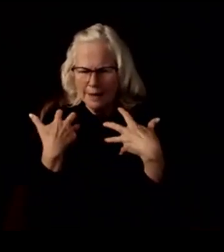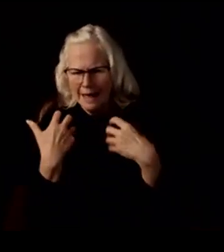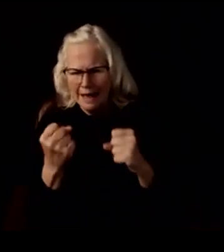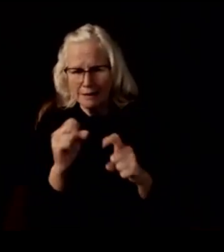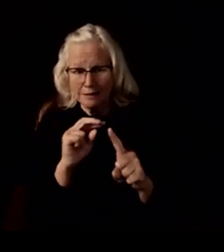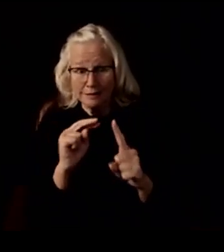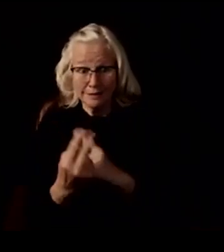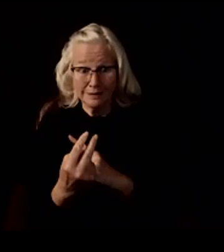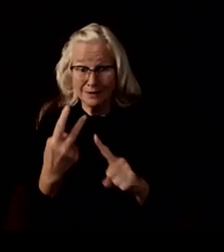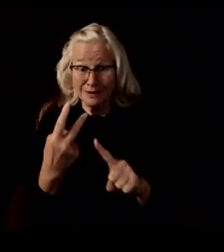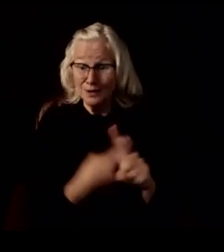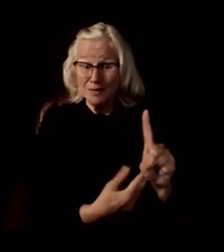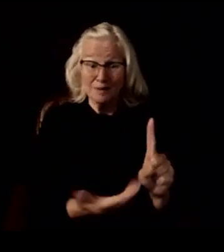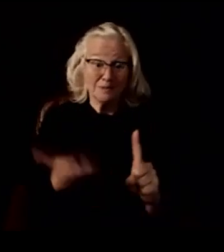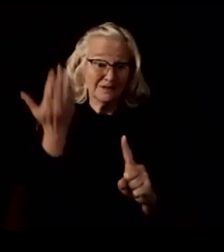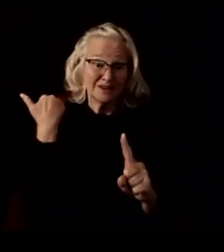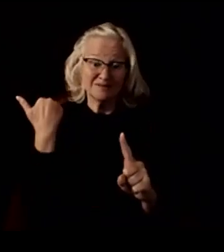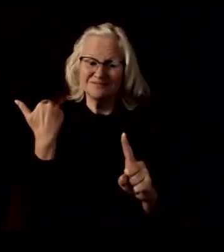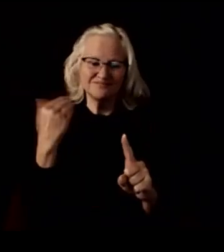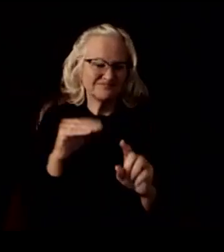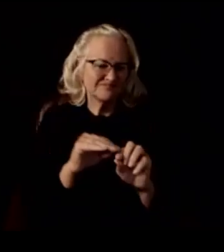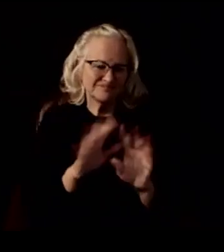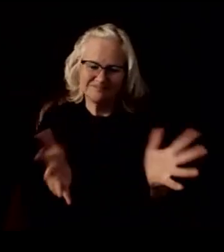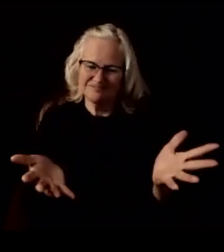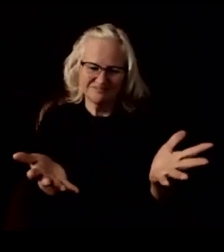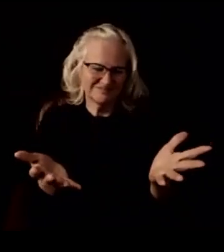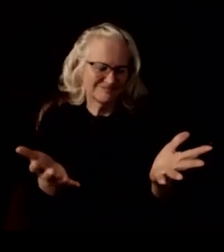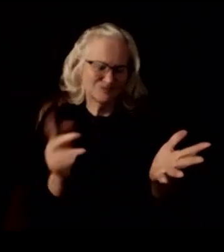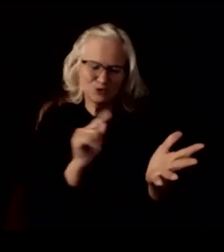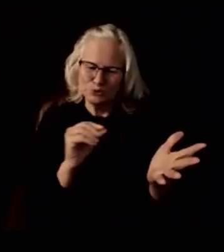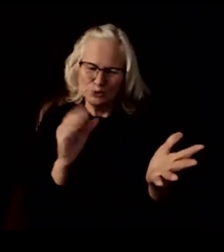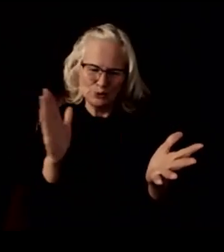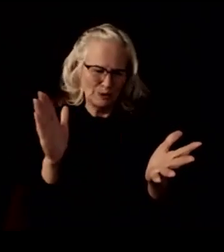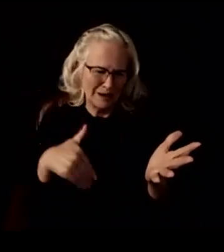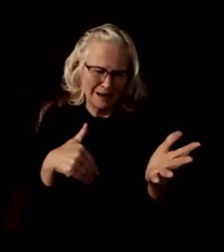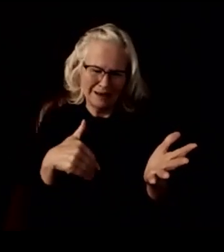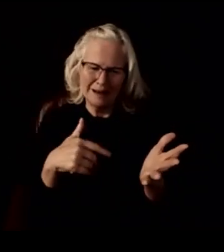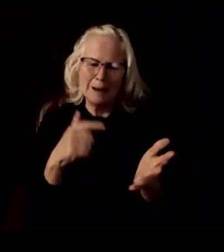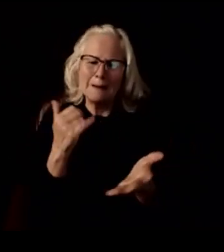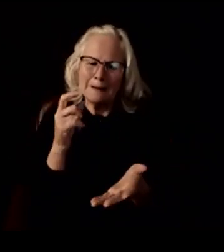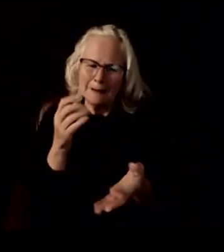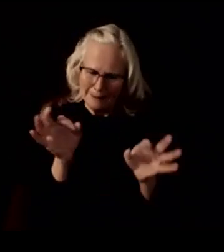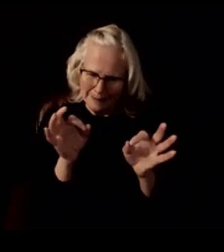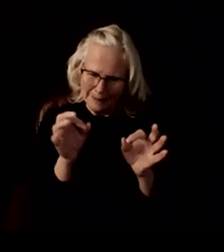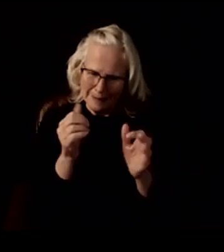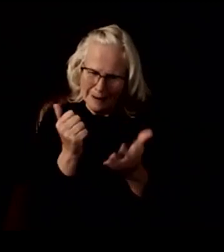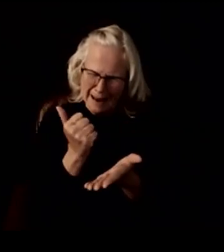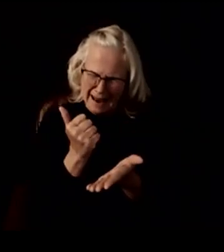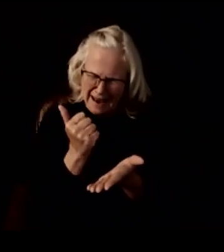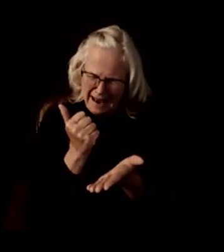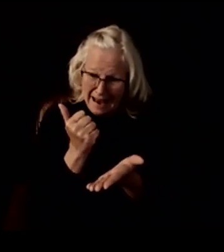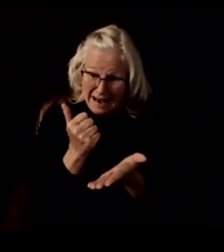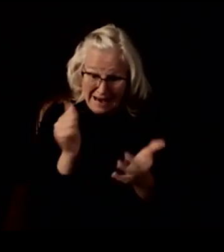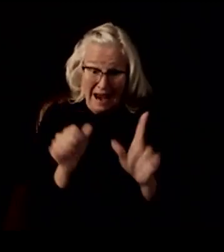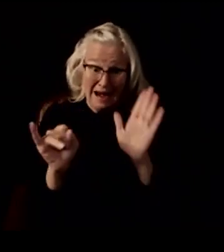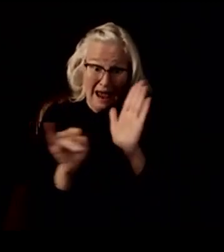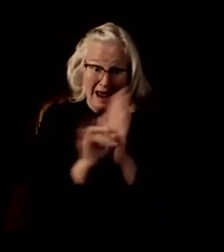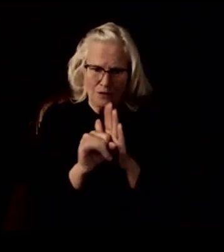it's obviously far too late. But we can identify the number of cases from that particular laboratory, and so we're able